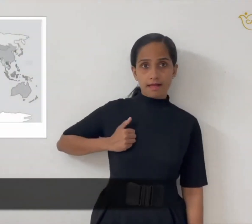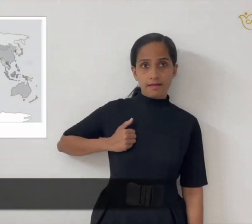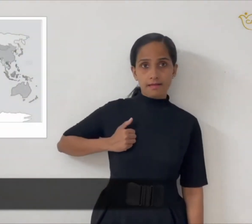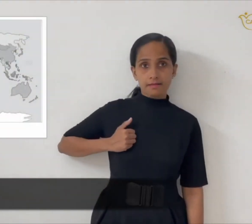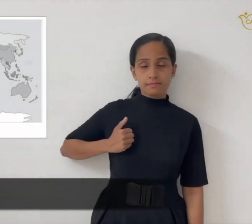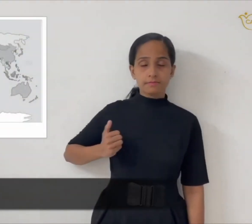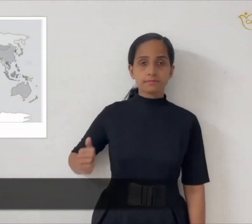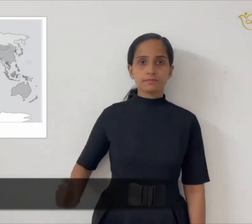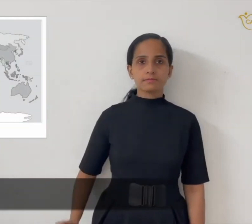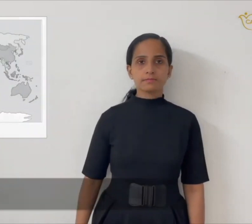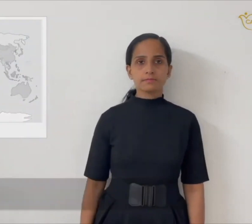Canada.